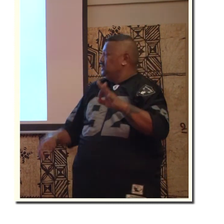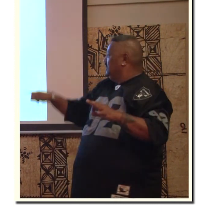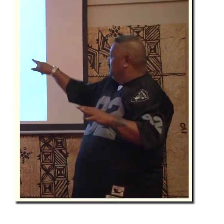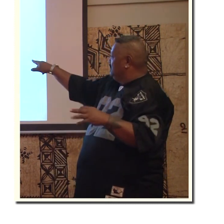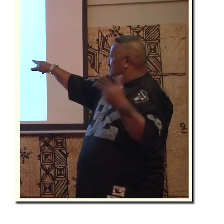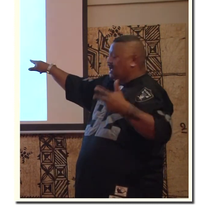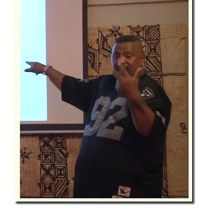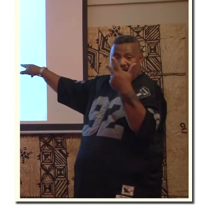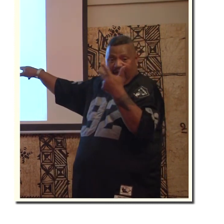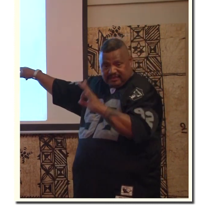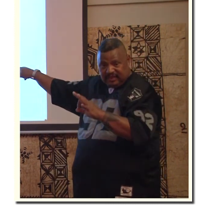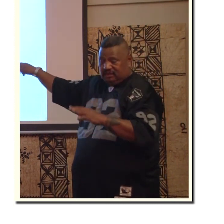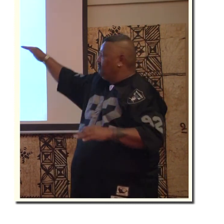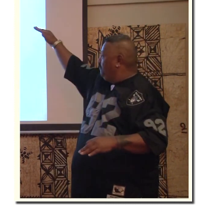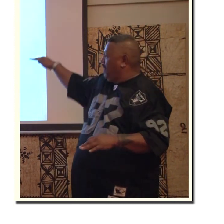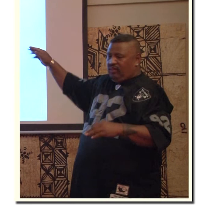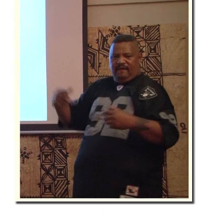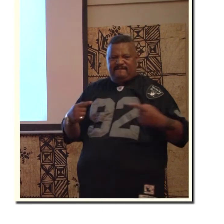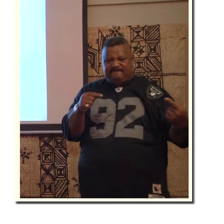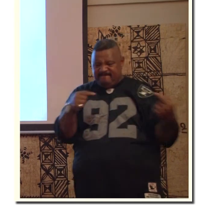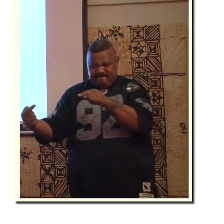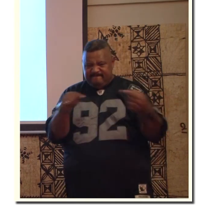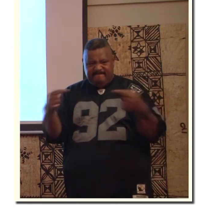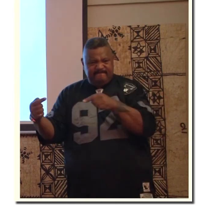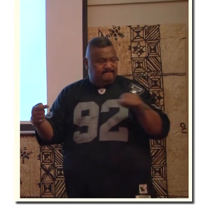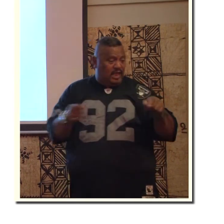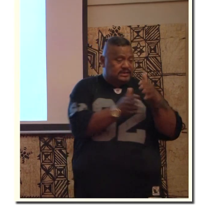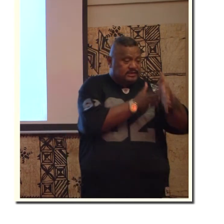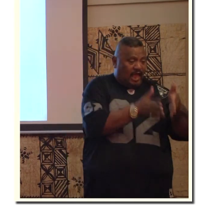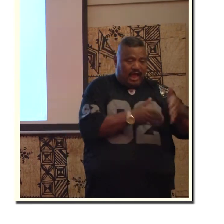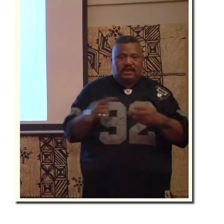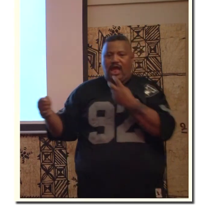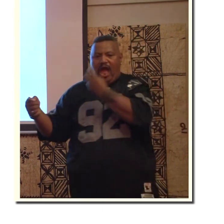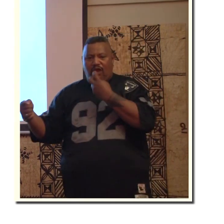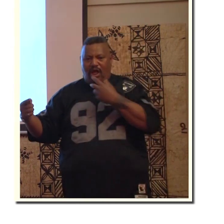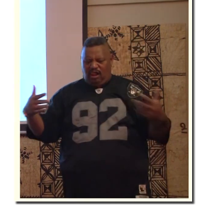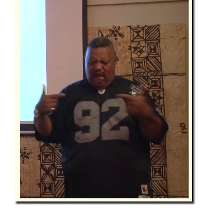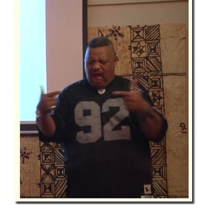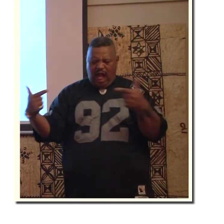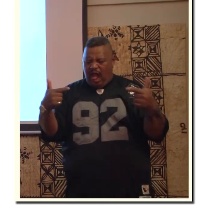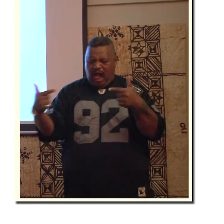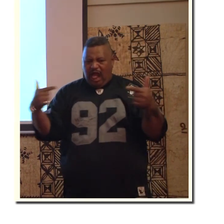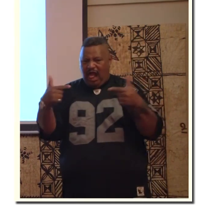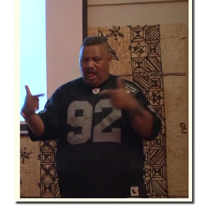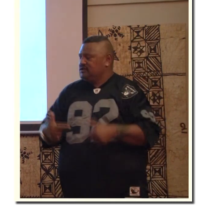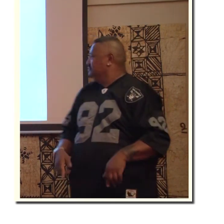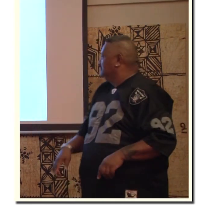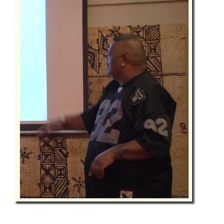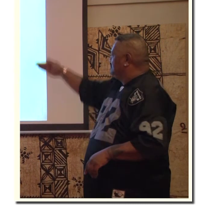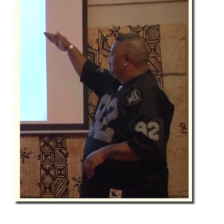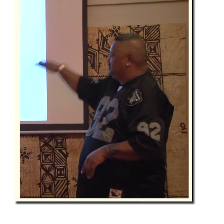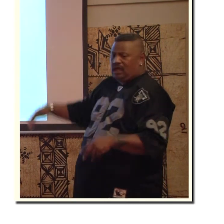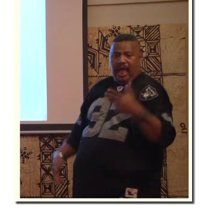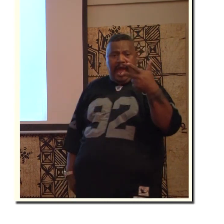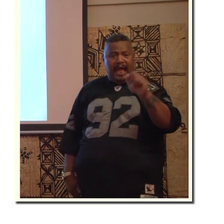In 1840 and 1880, there was lots of debate between sign language and what we call the